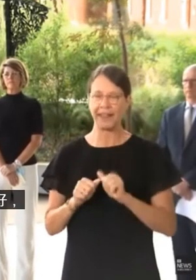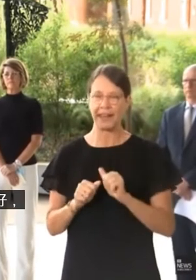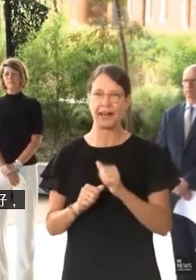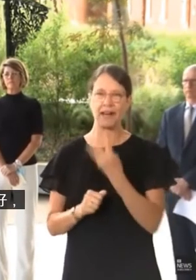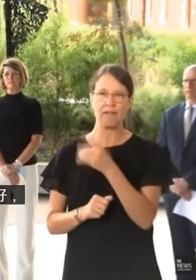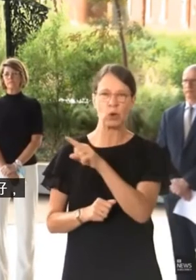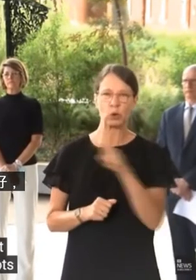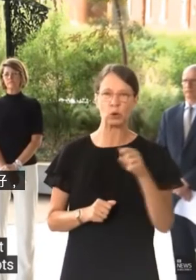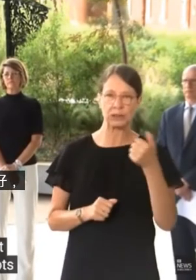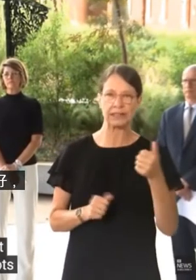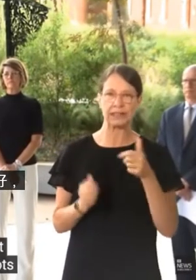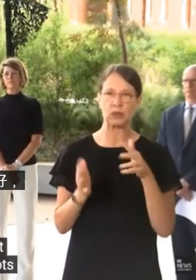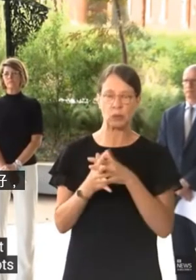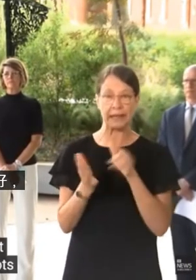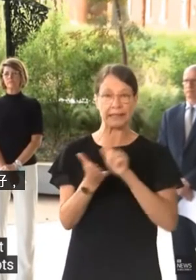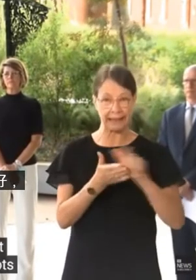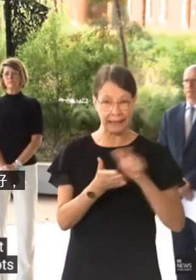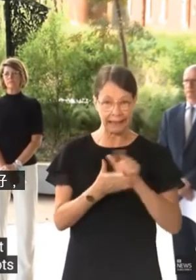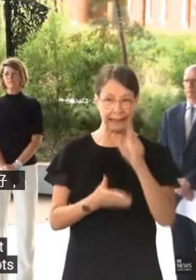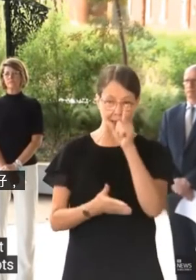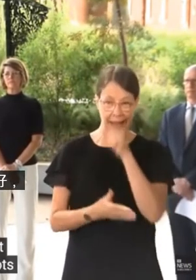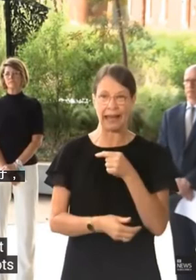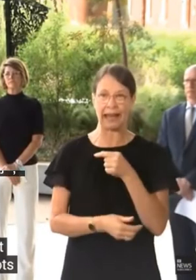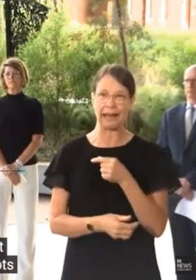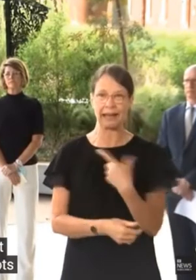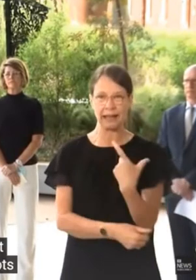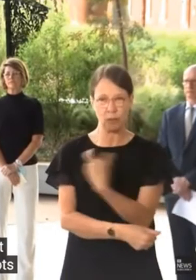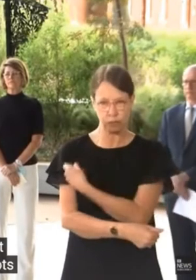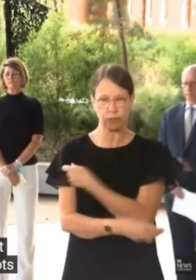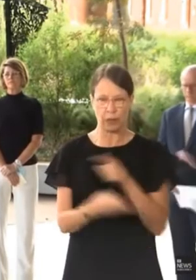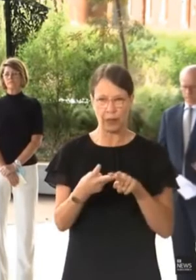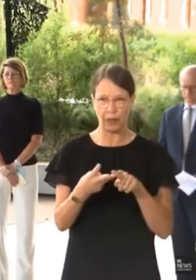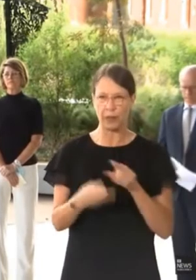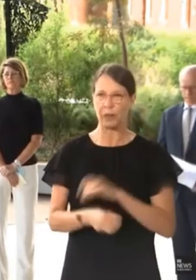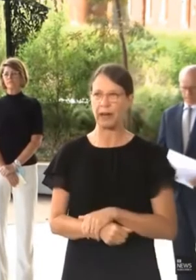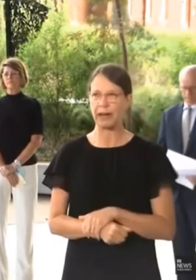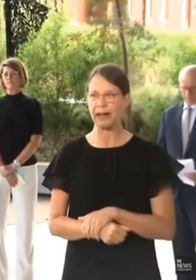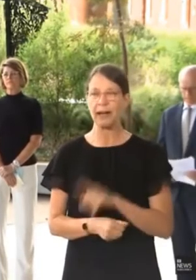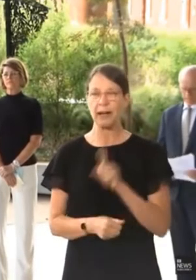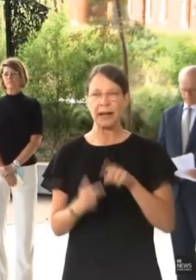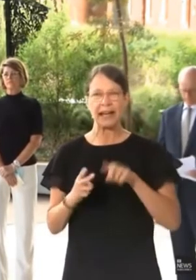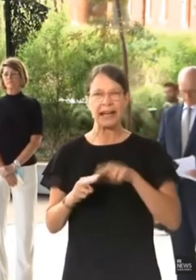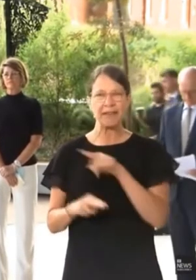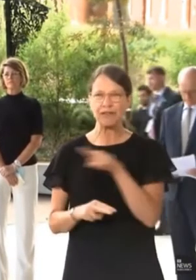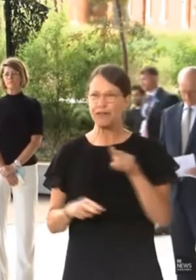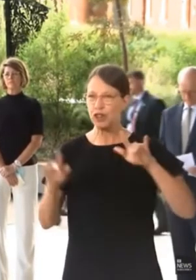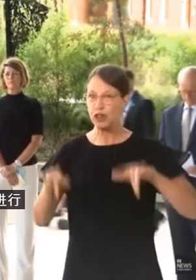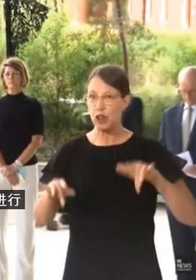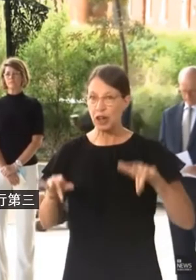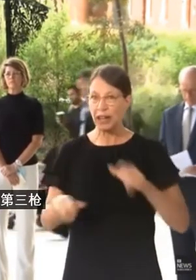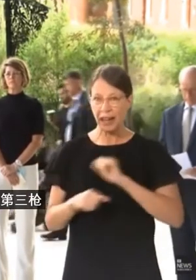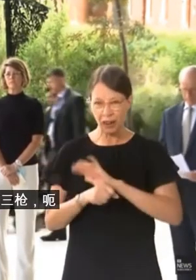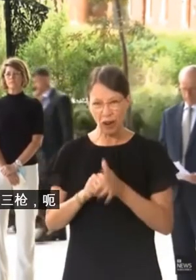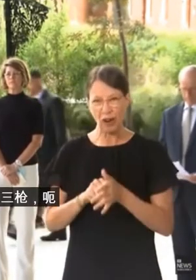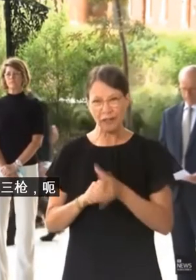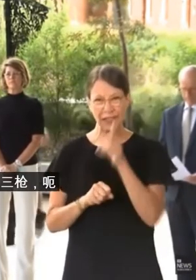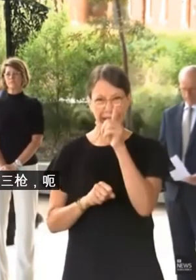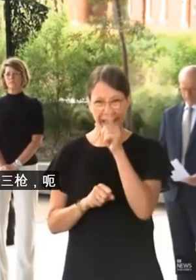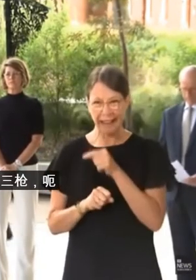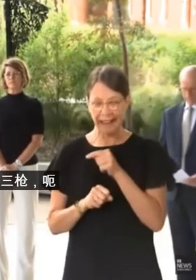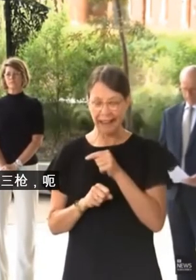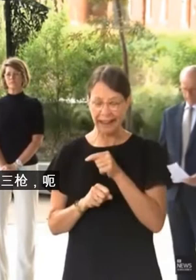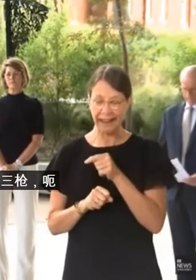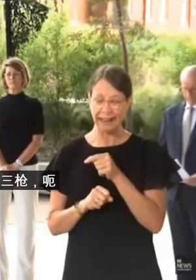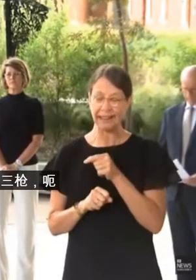had COVID, but you've had your first 2 shots, well, you can have the third one in one of our state facilities 3